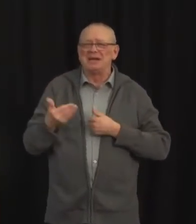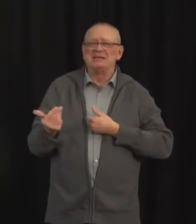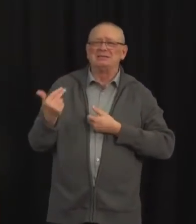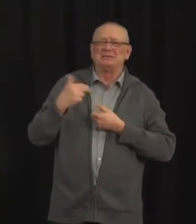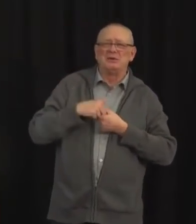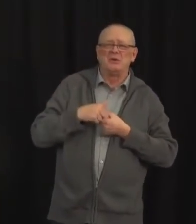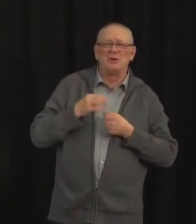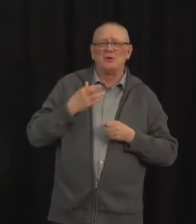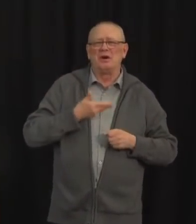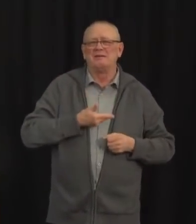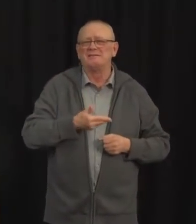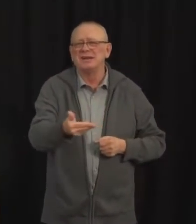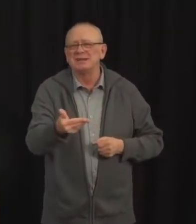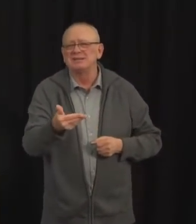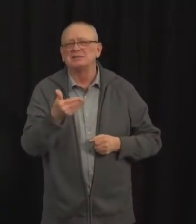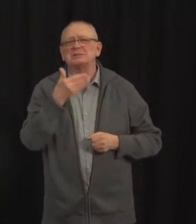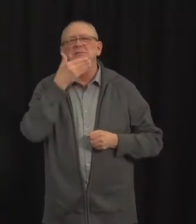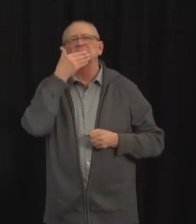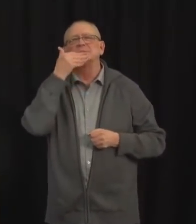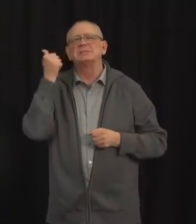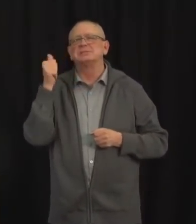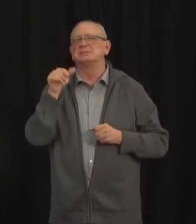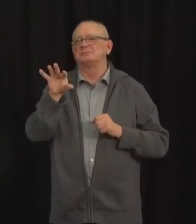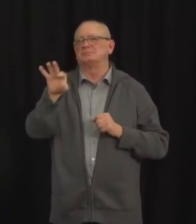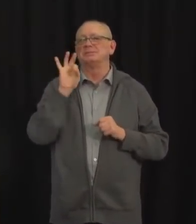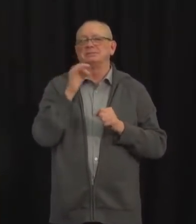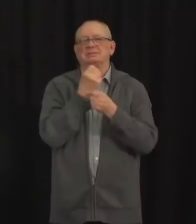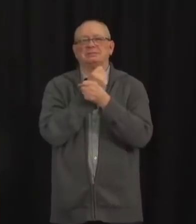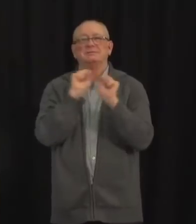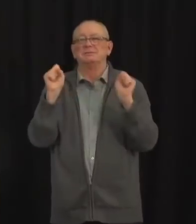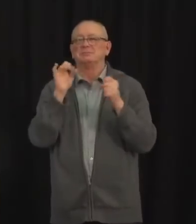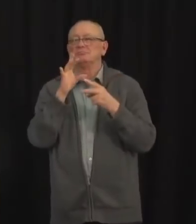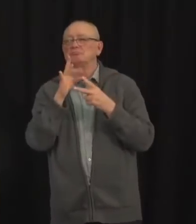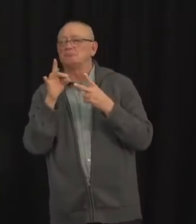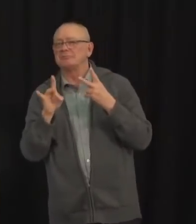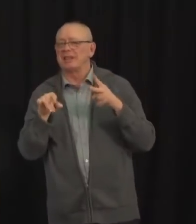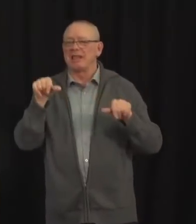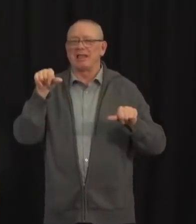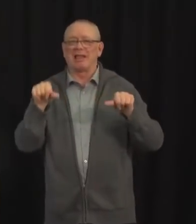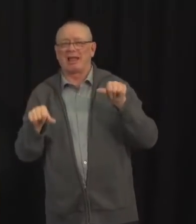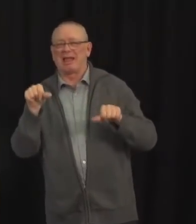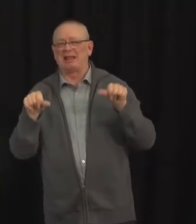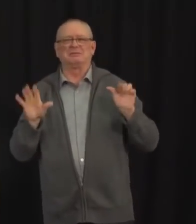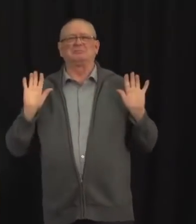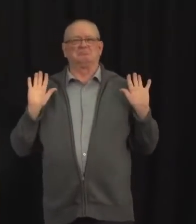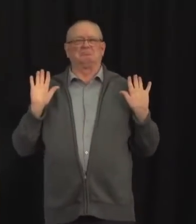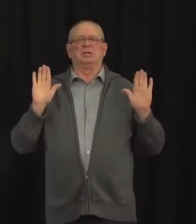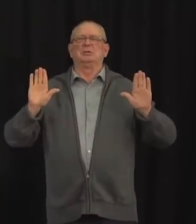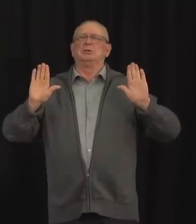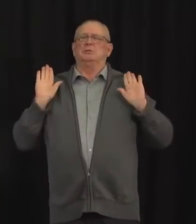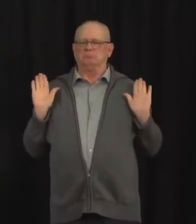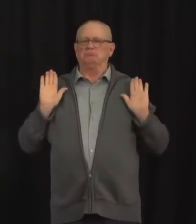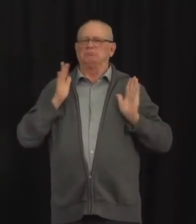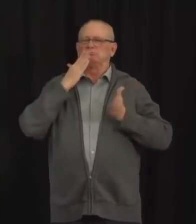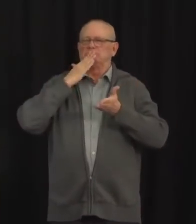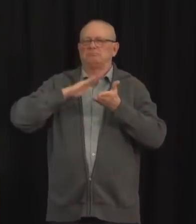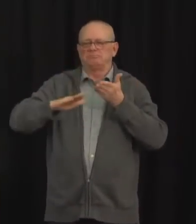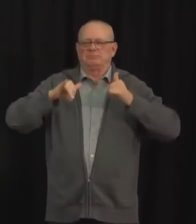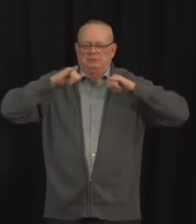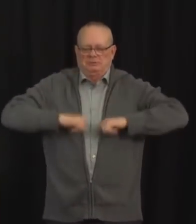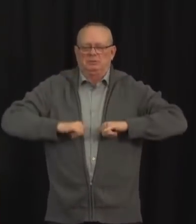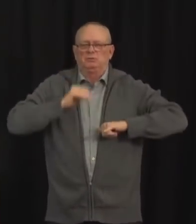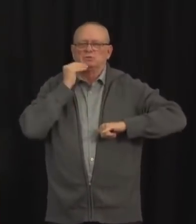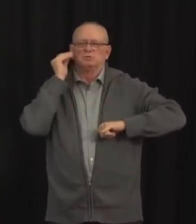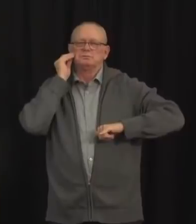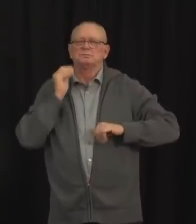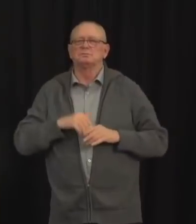Remember, the goal is to bend the curve, not the rules. This is a challenging virus. While COVID-19 cases can